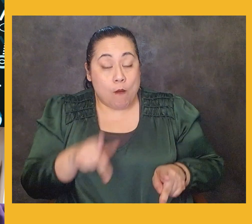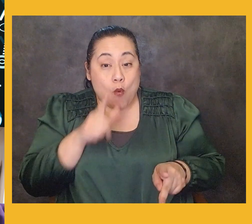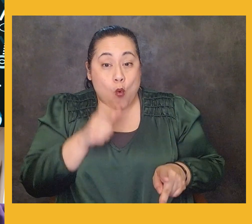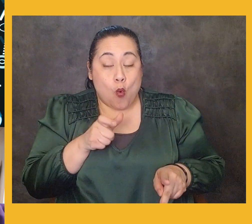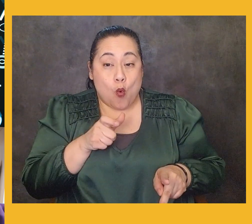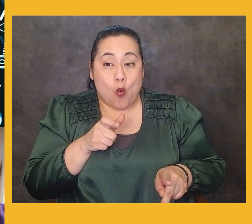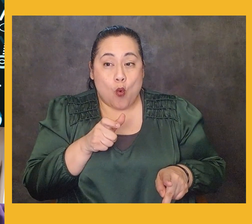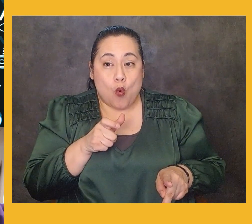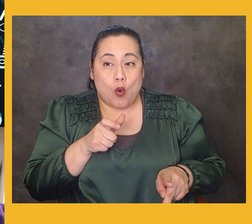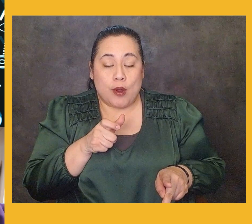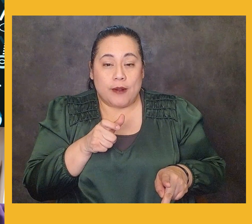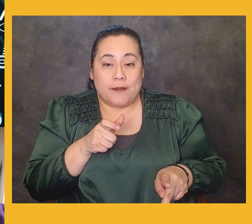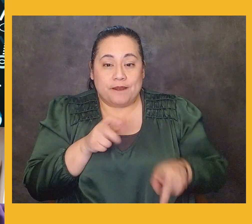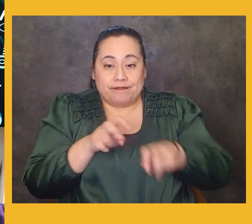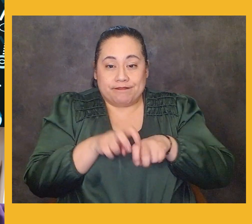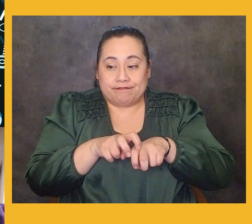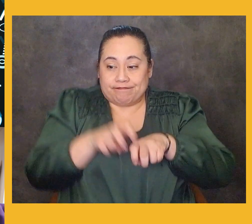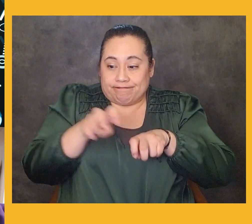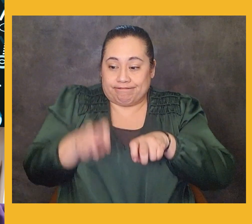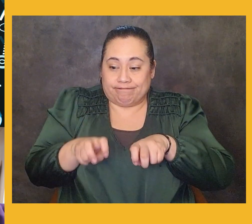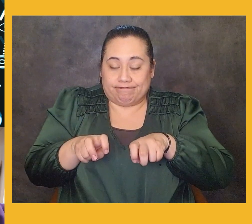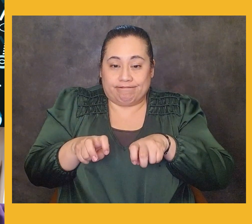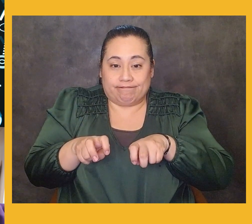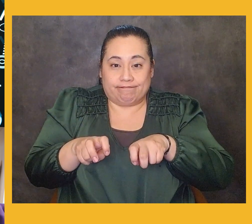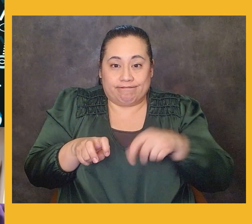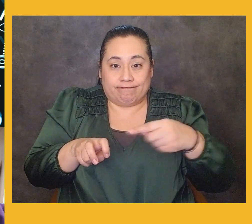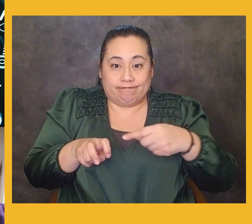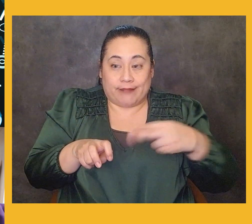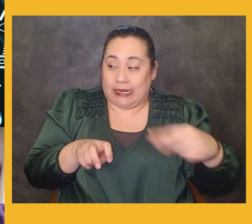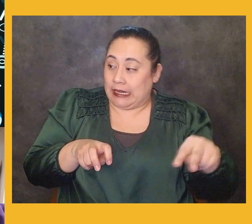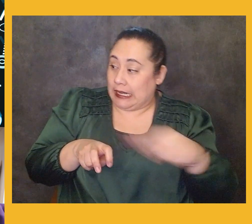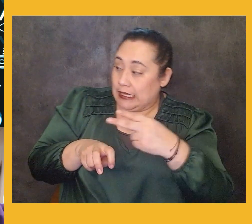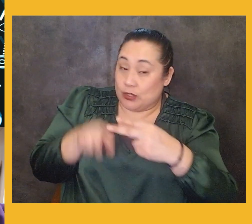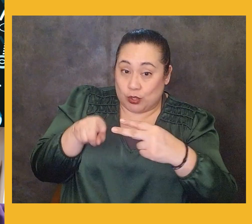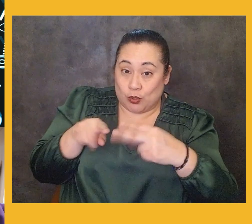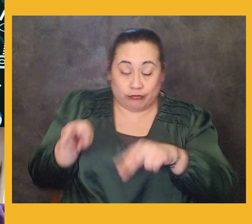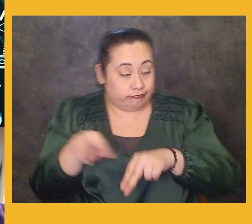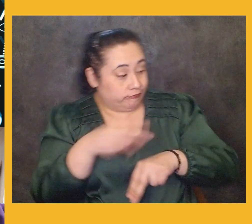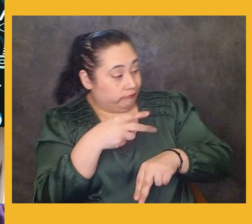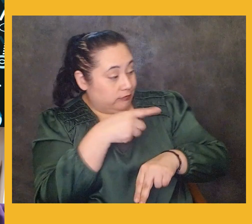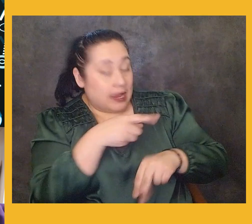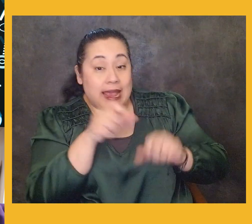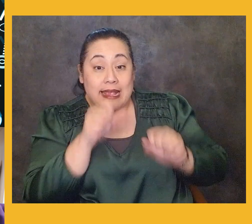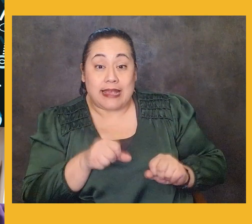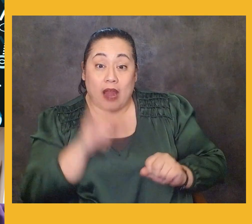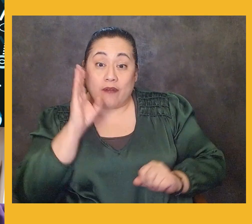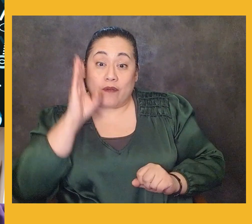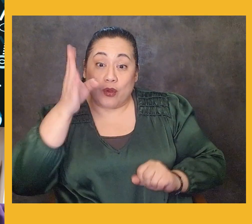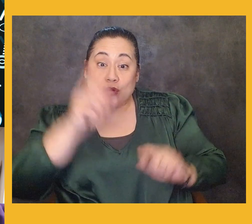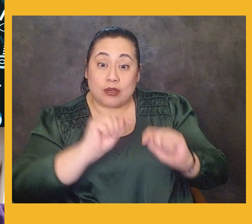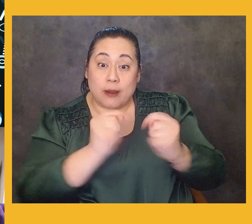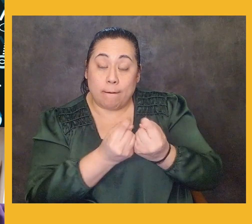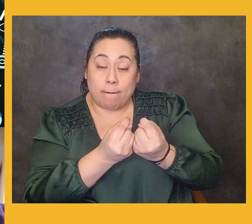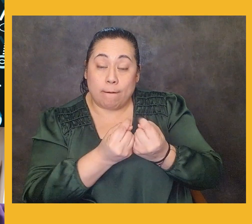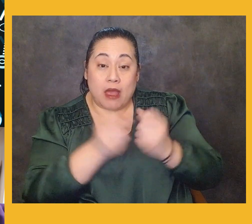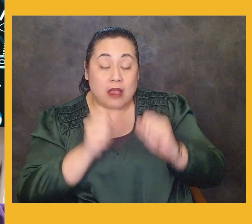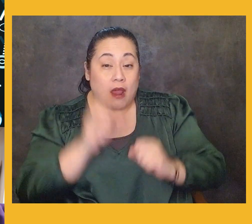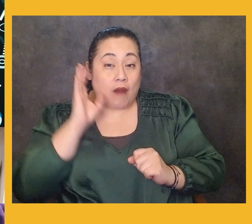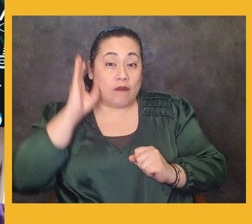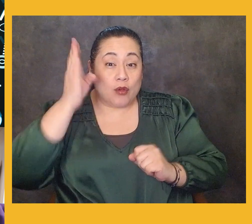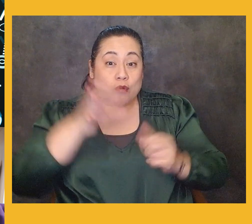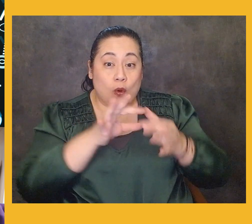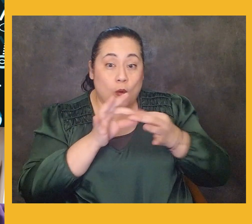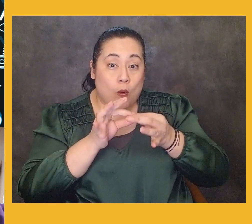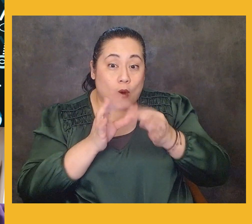network. The person who is sitting next to you, to one side, to the other, they're